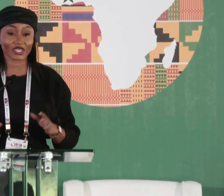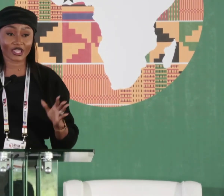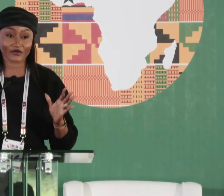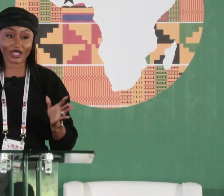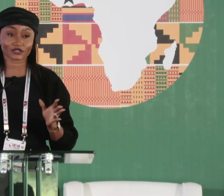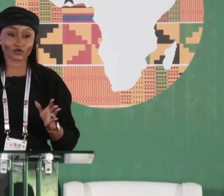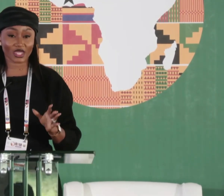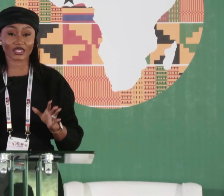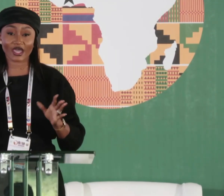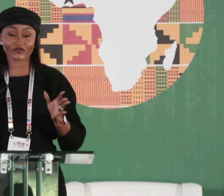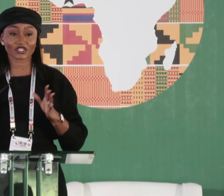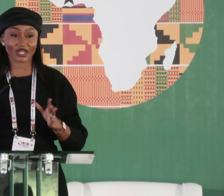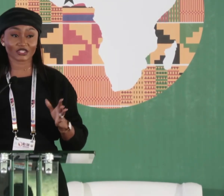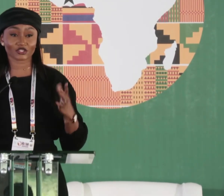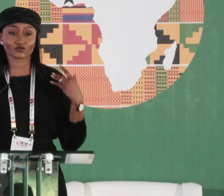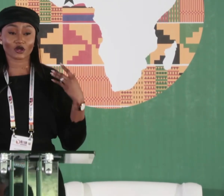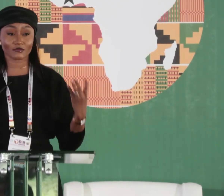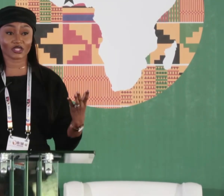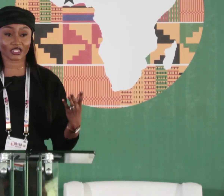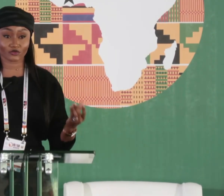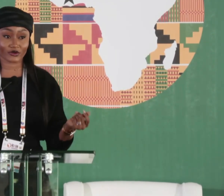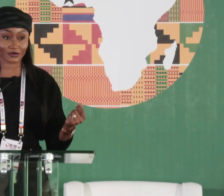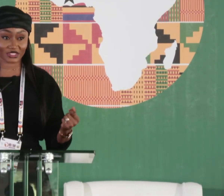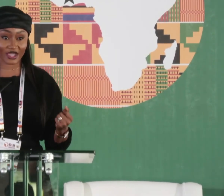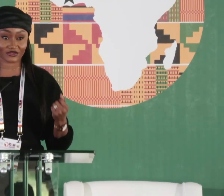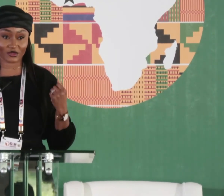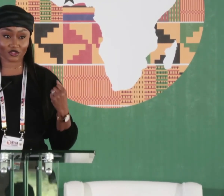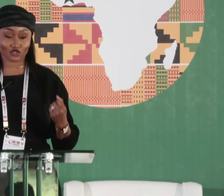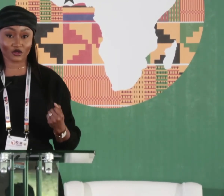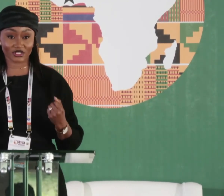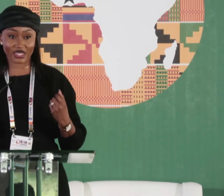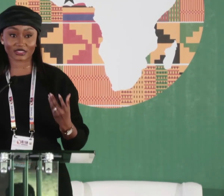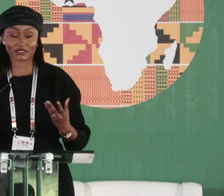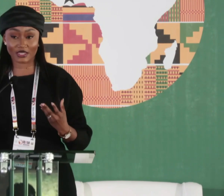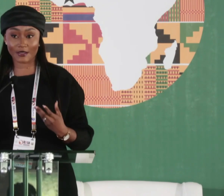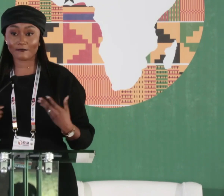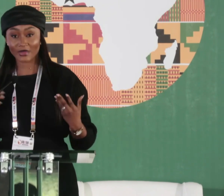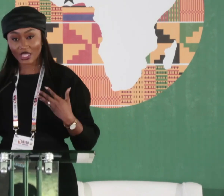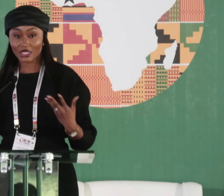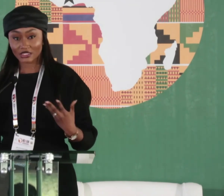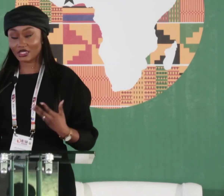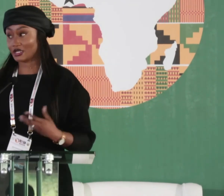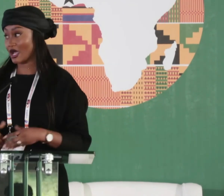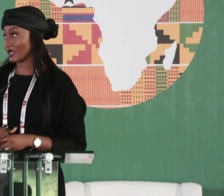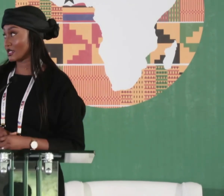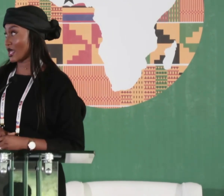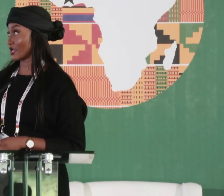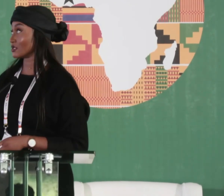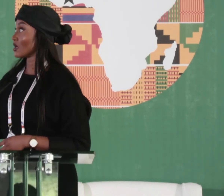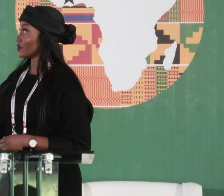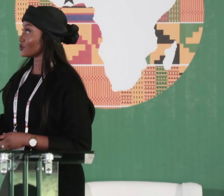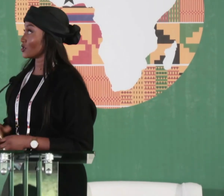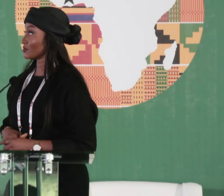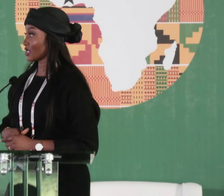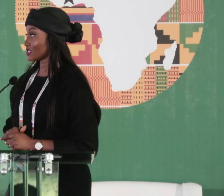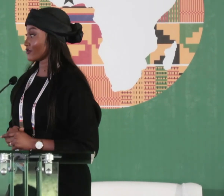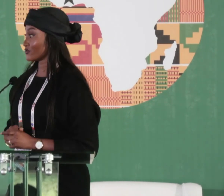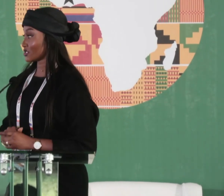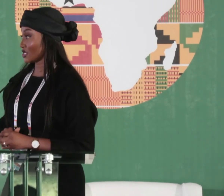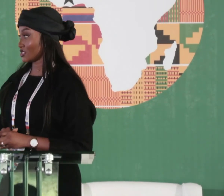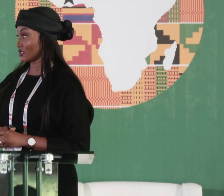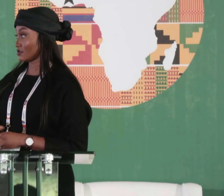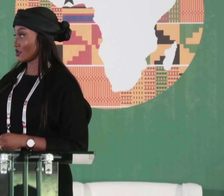in areas where they're having challenges will come in as program staffs to ensure that they are in line. So the objective